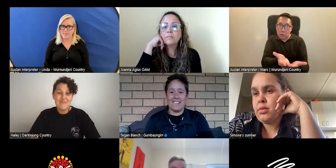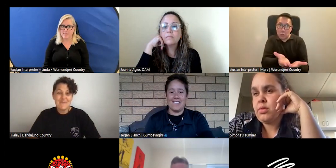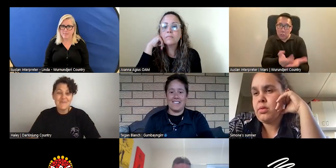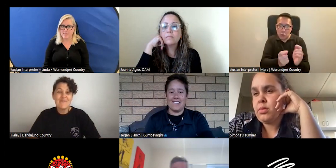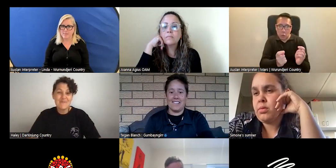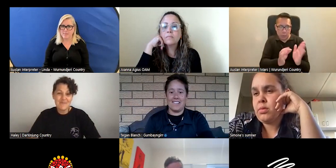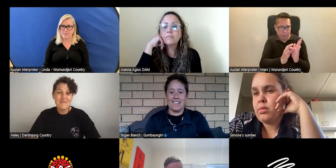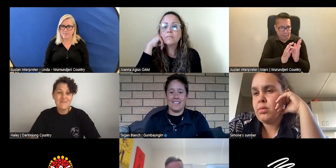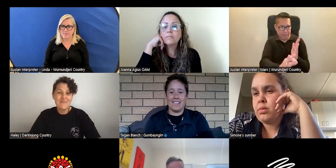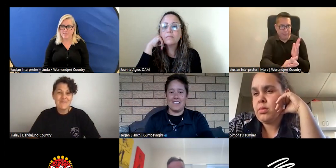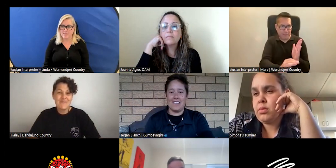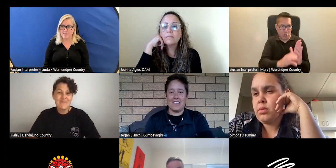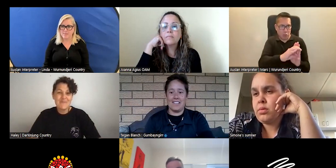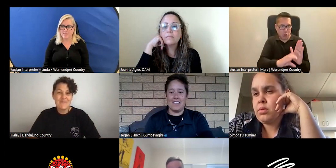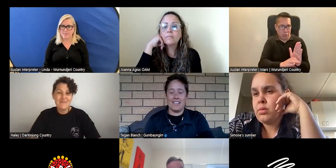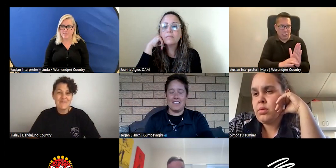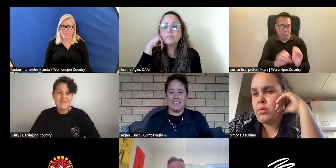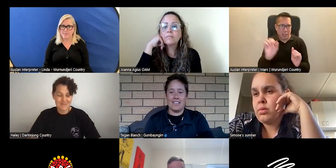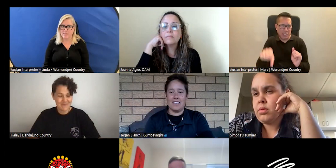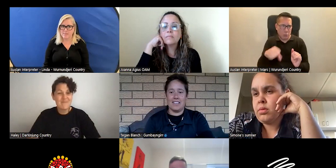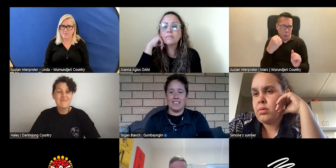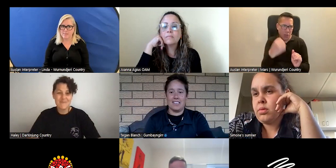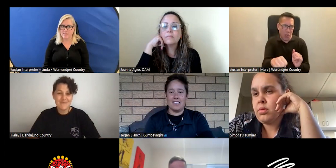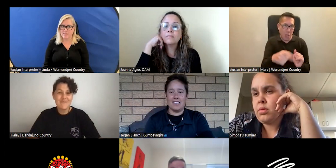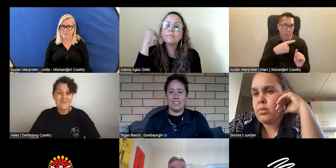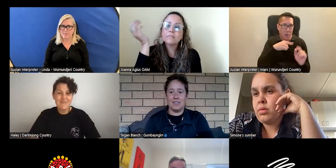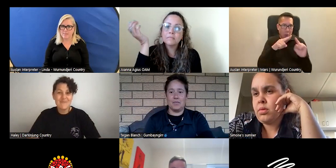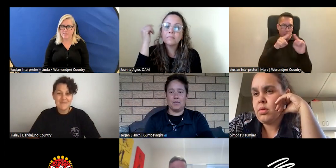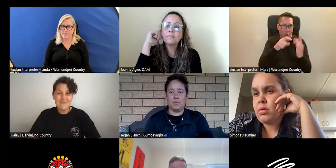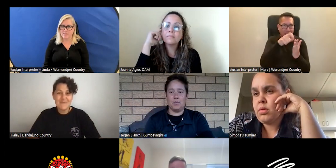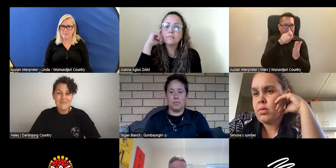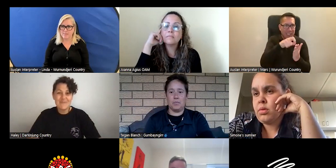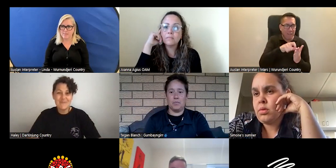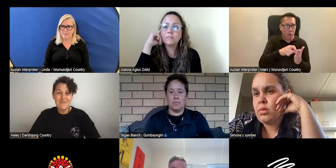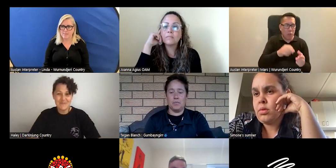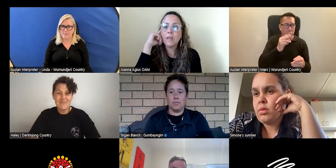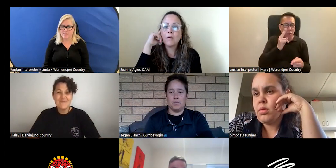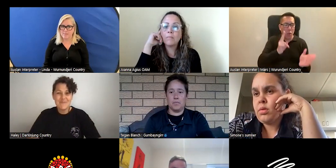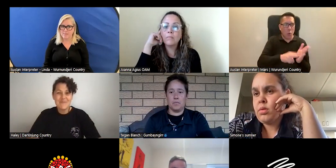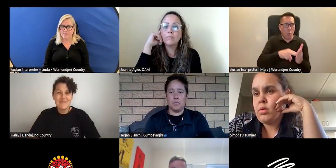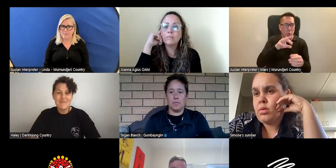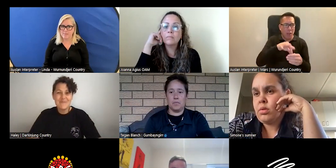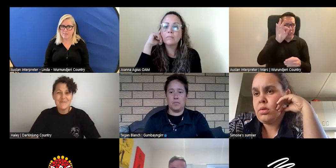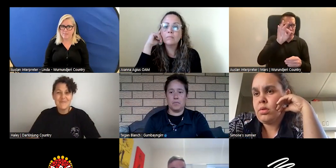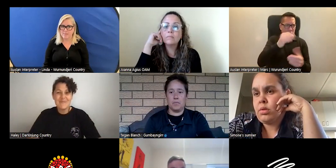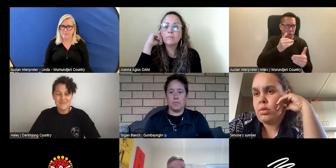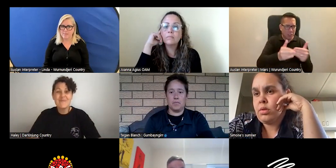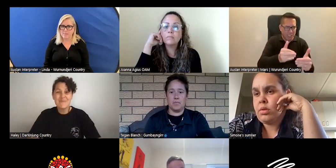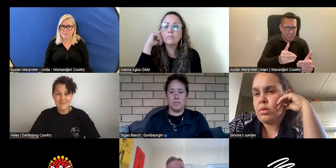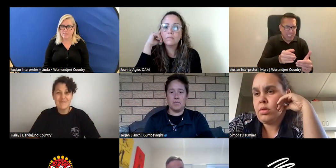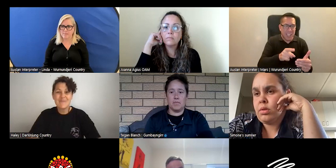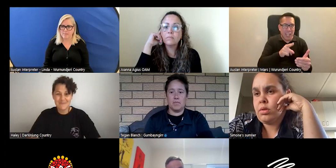So that's yes or no. You know, because we tick a box at the normal election process because we're ticking